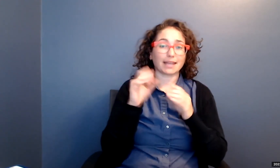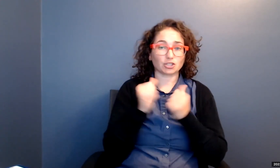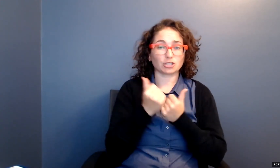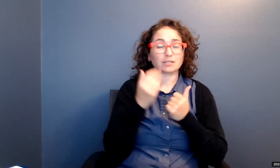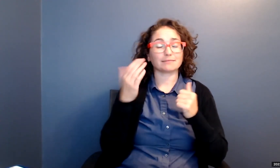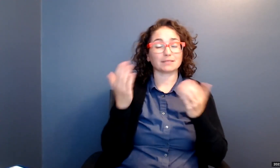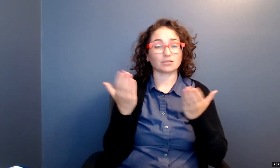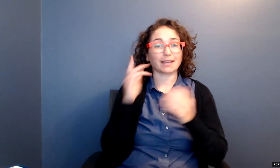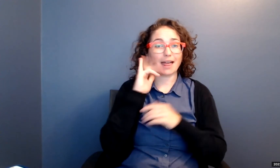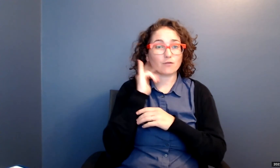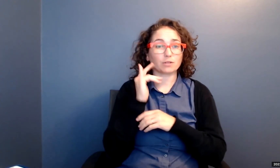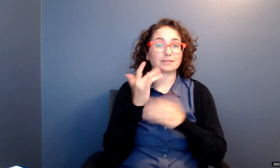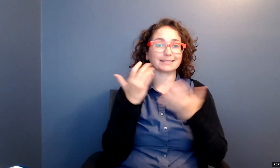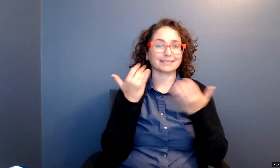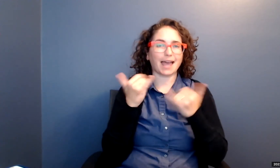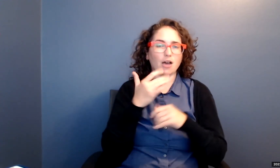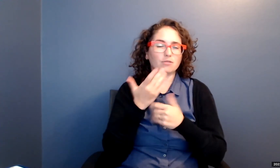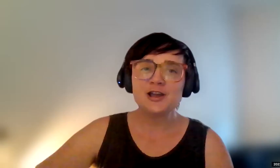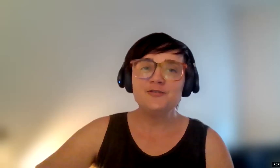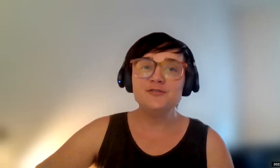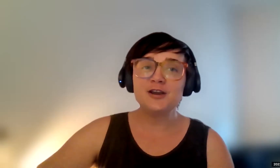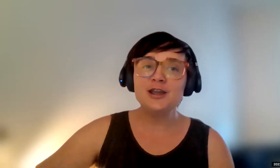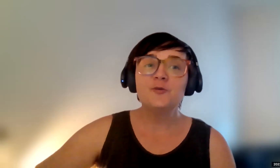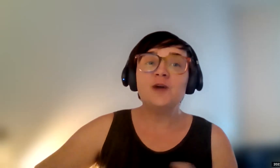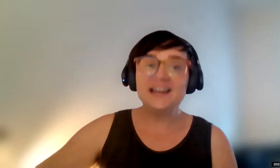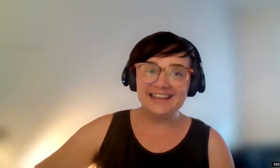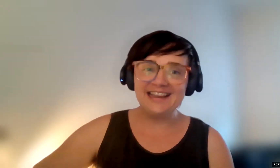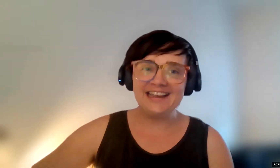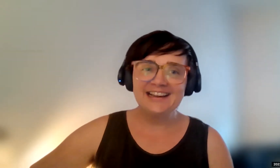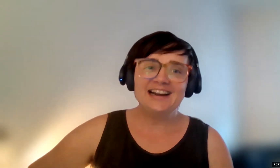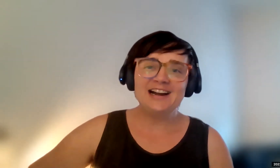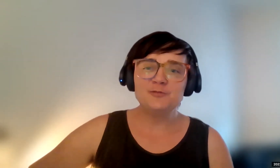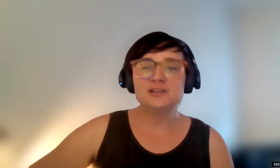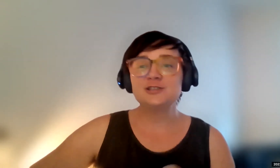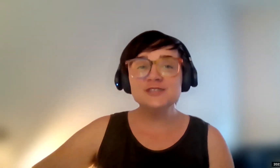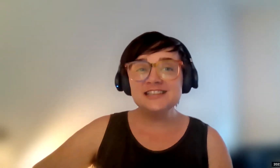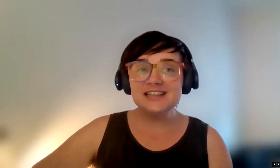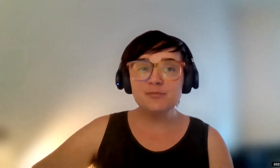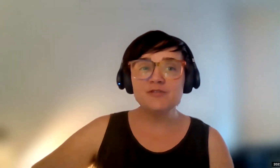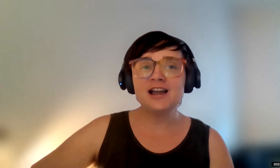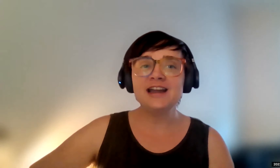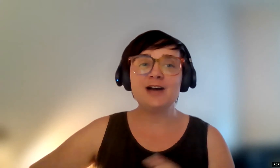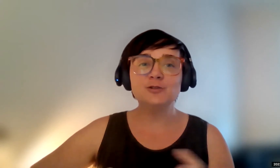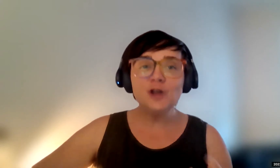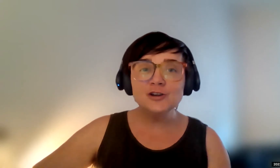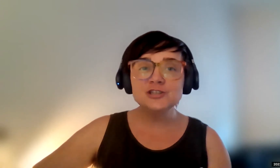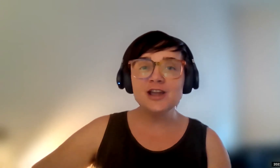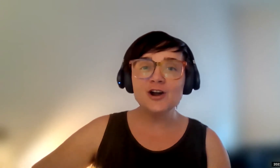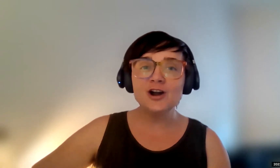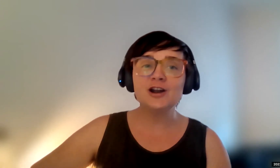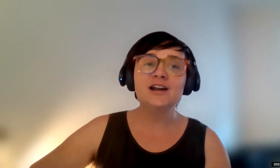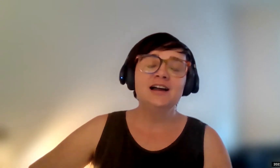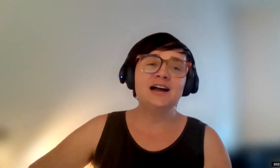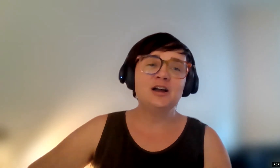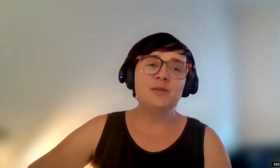frequently LGBT centers. And LGBT centers vary widely on what services they provide, how